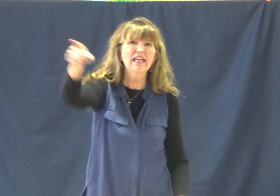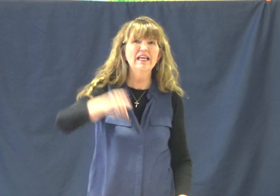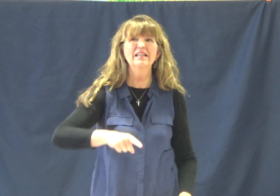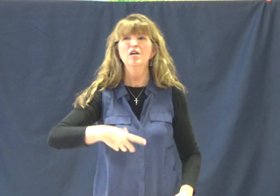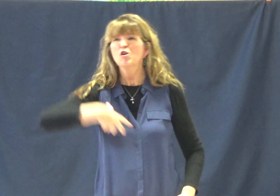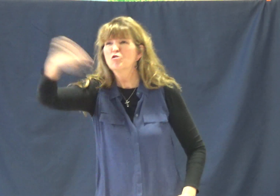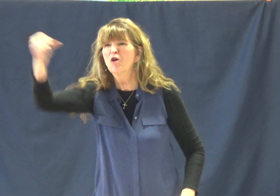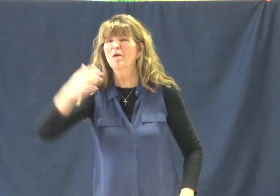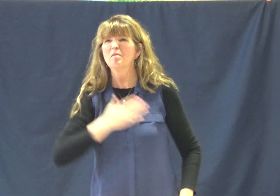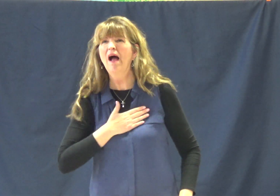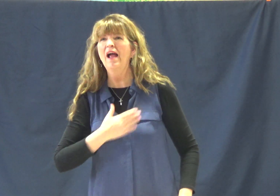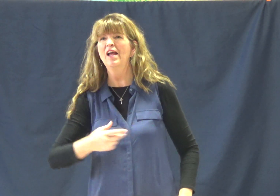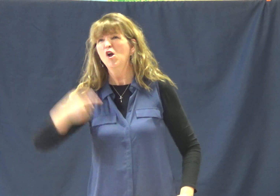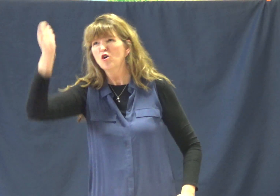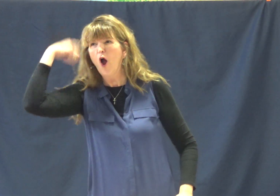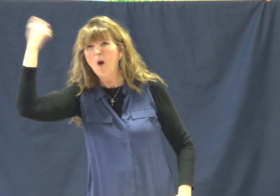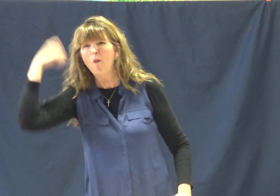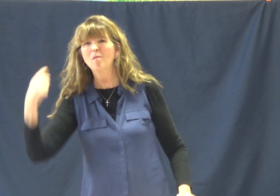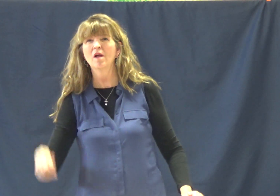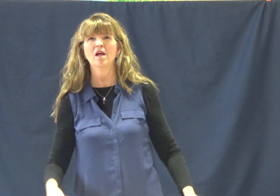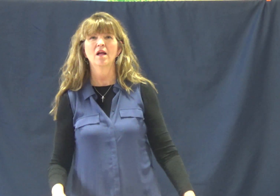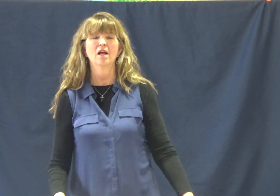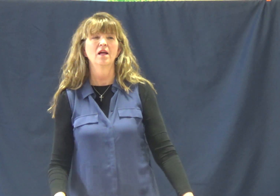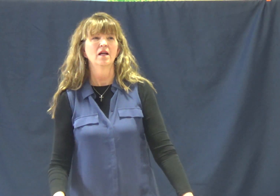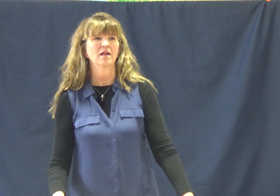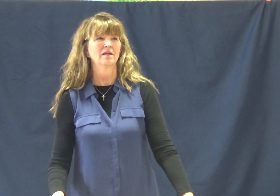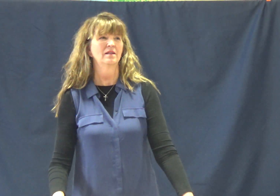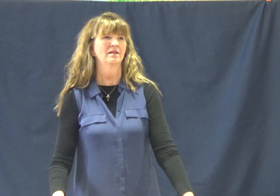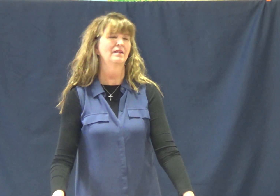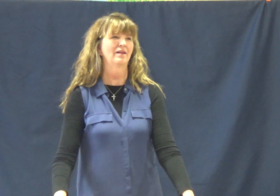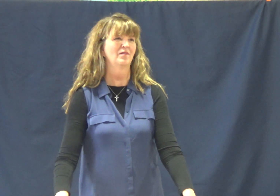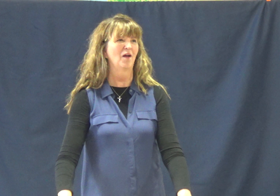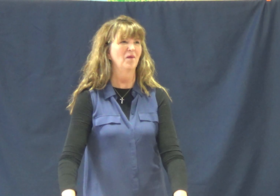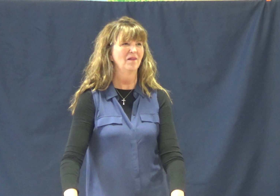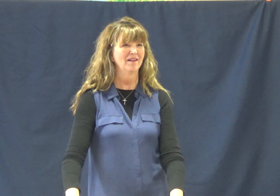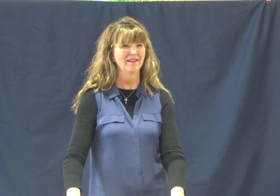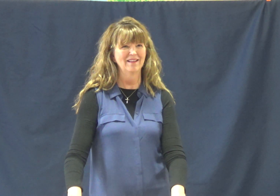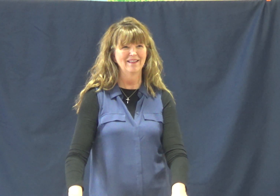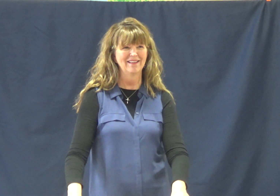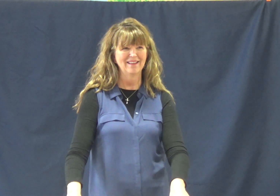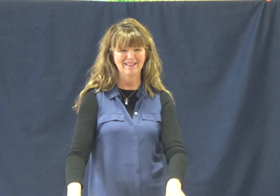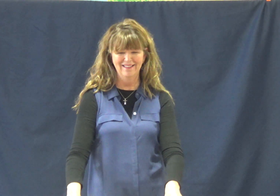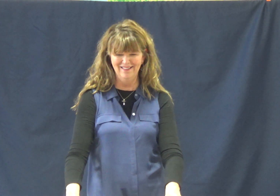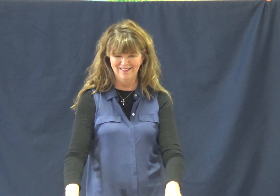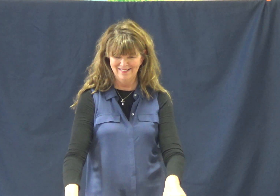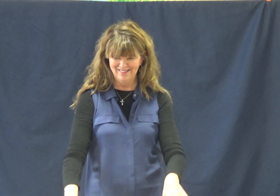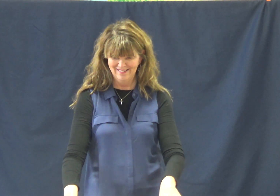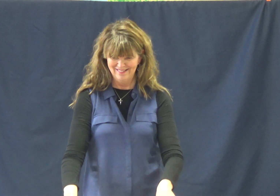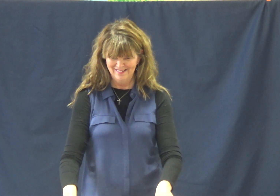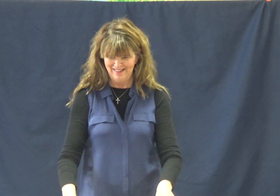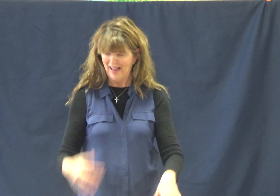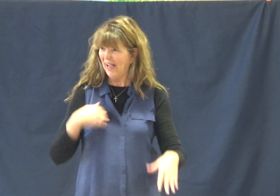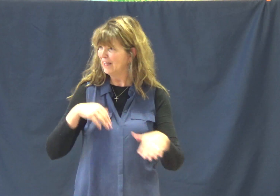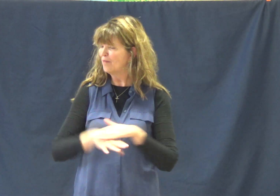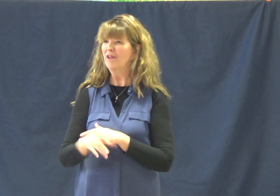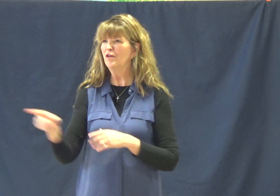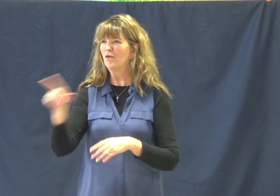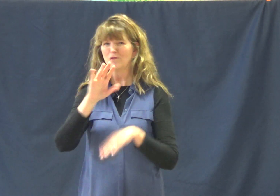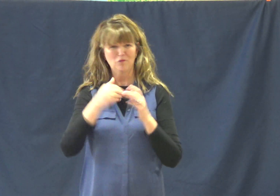He's mad at me, Dad, he took my home, ew. I don't know, I'm just making things up. But